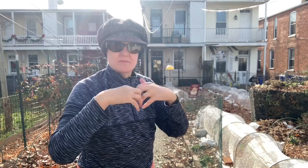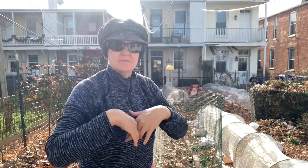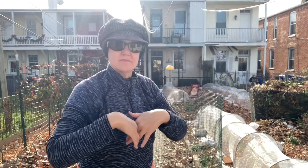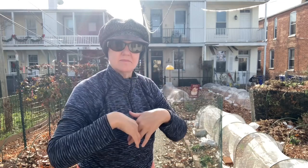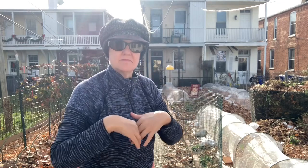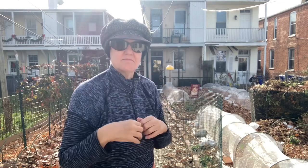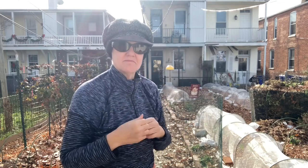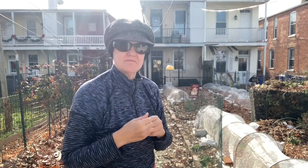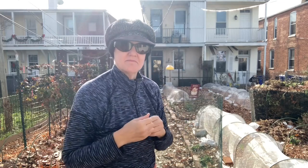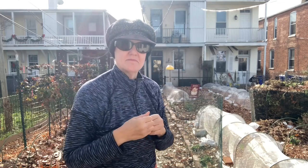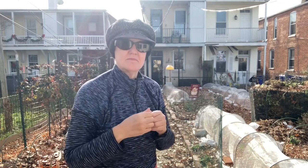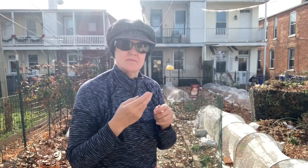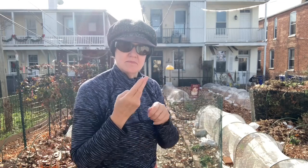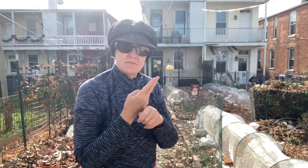down.